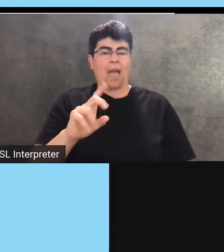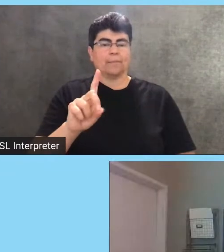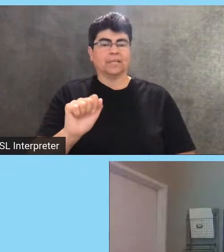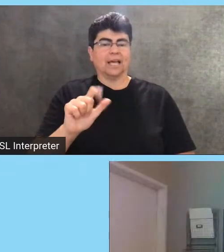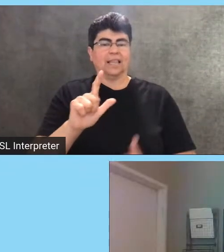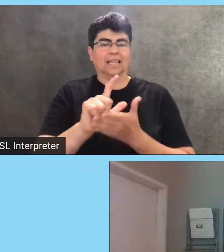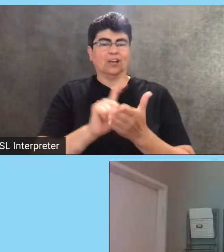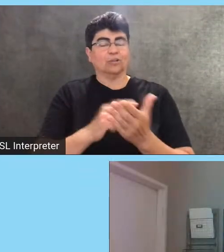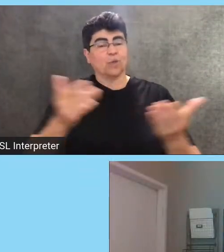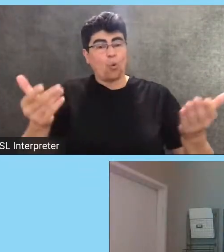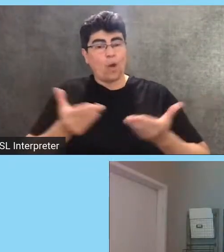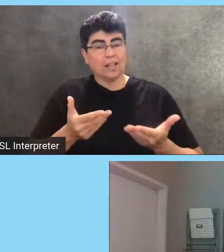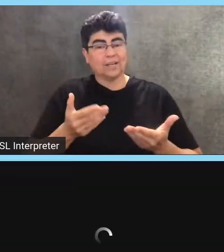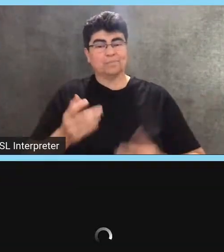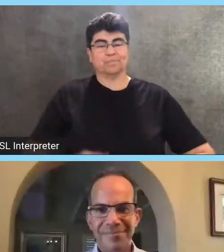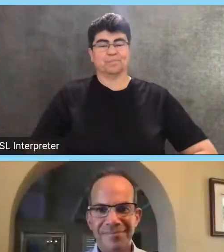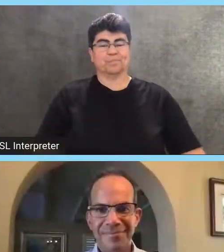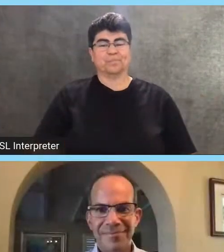Rich.